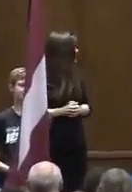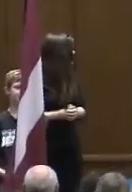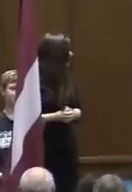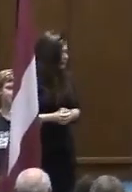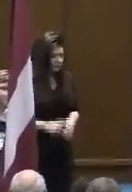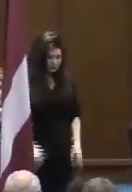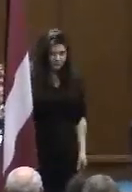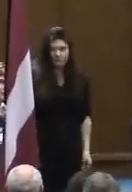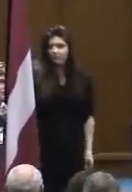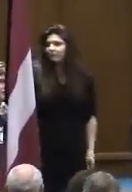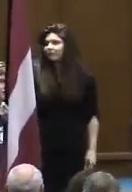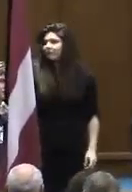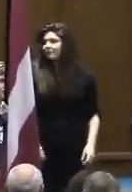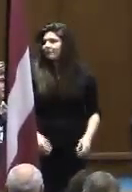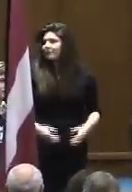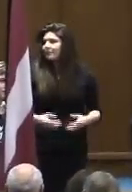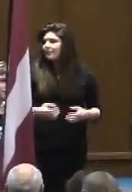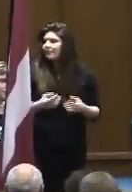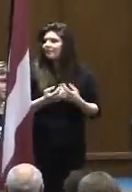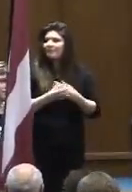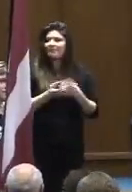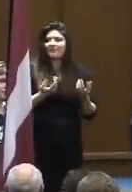Mighty to sing. Sing with me.